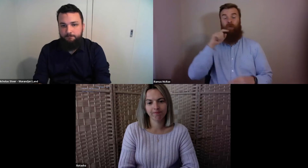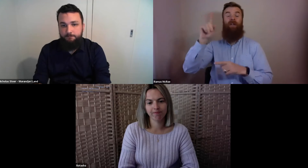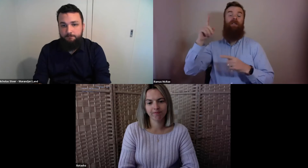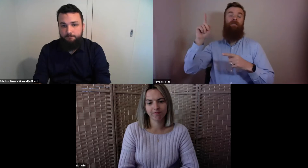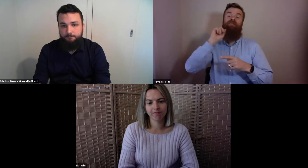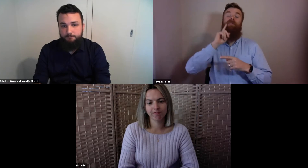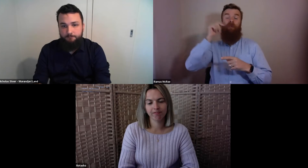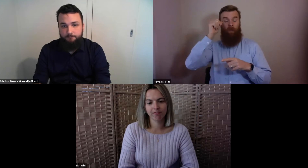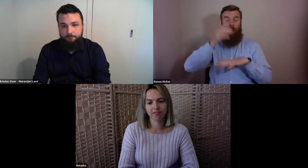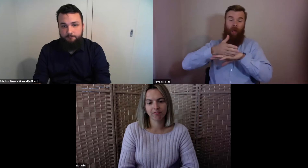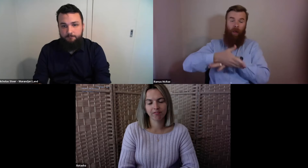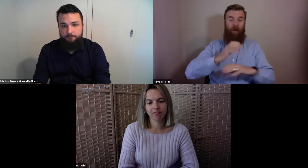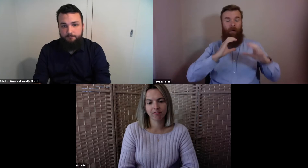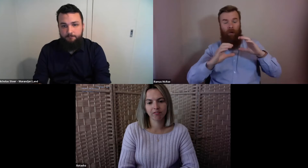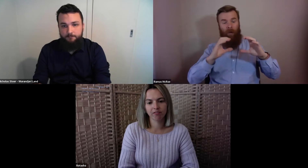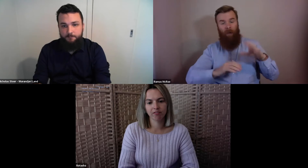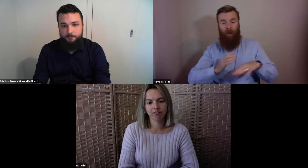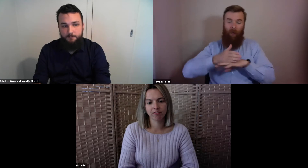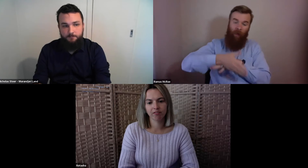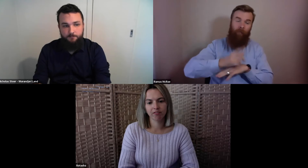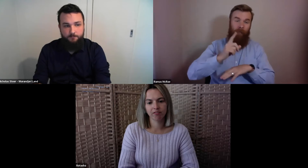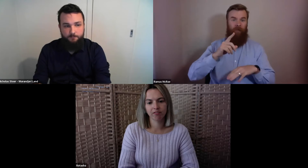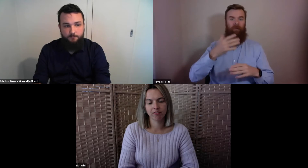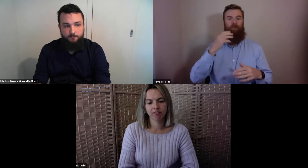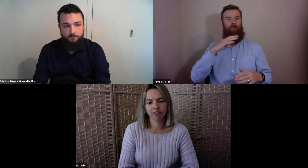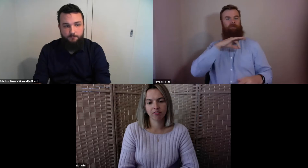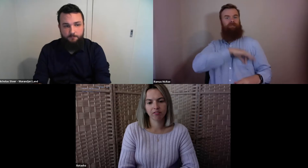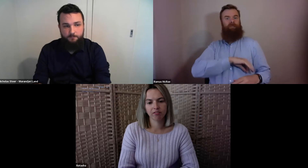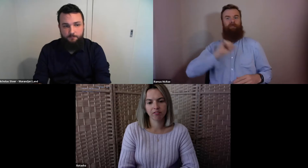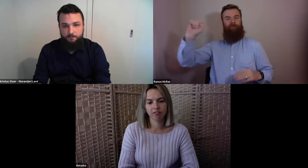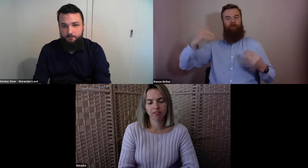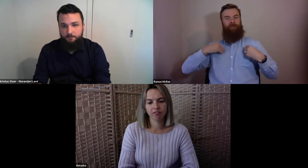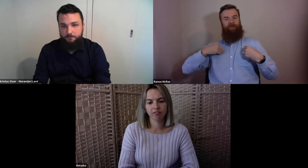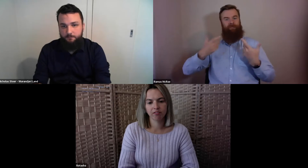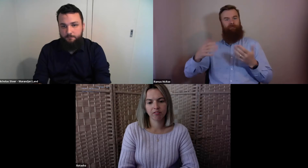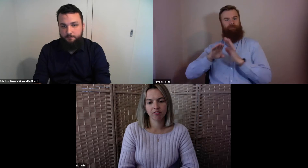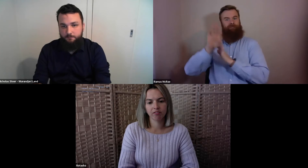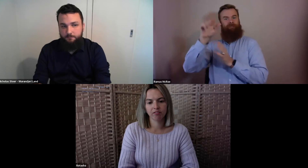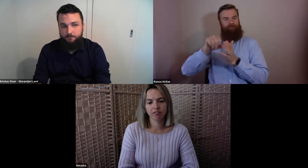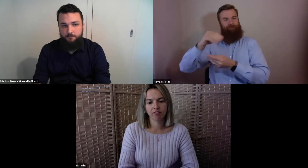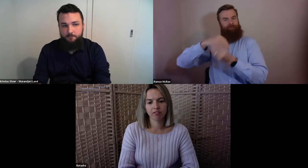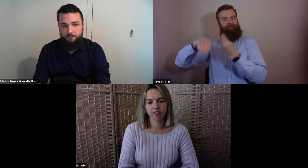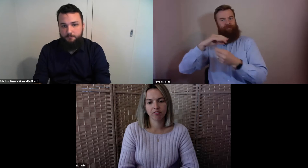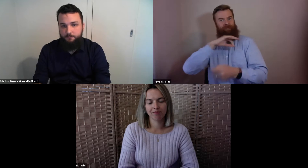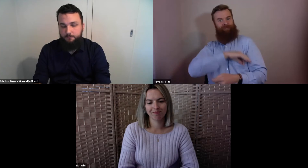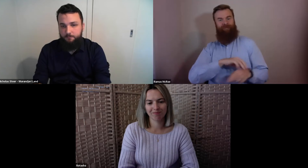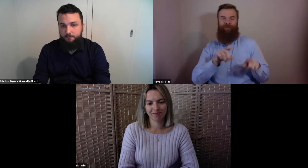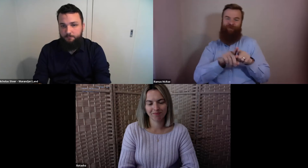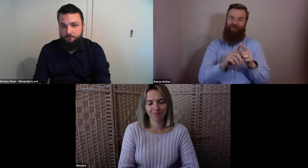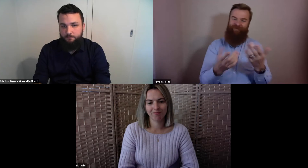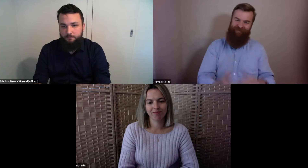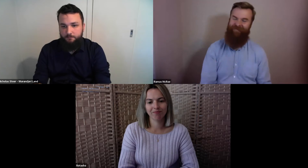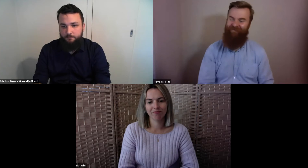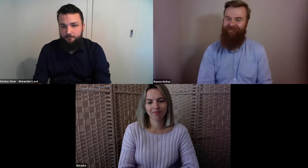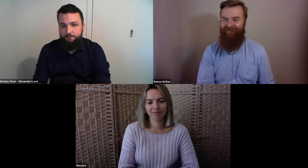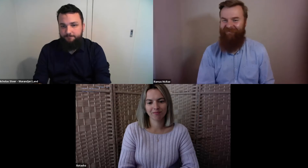that. What you're trying to demonstrate is that you have the skills to be able to do the task. And I think that you can be of great benefit to